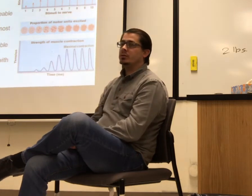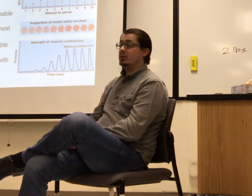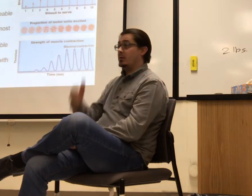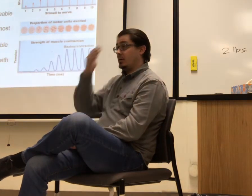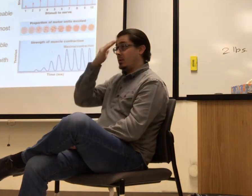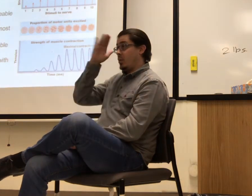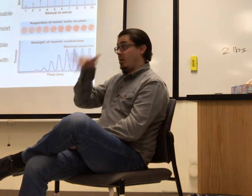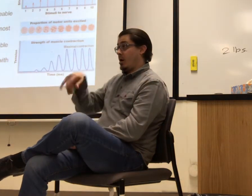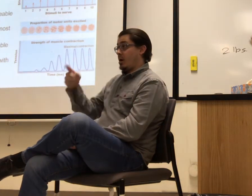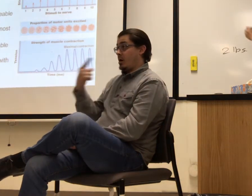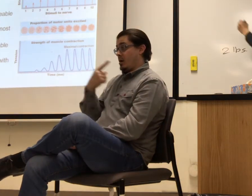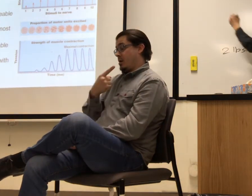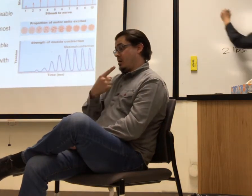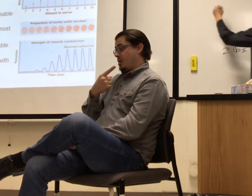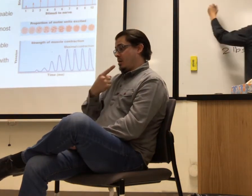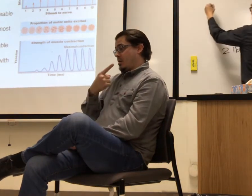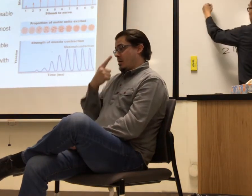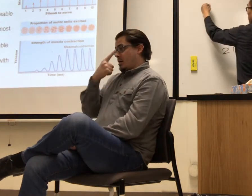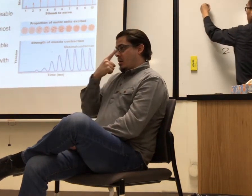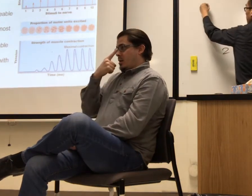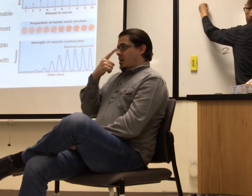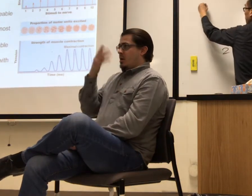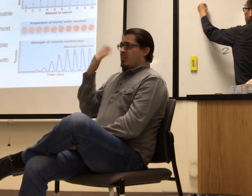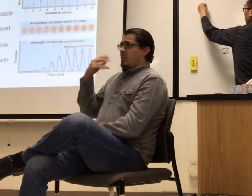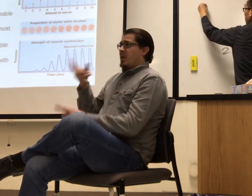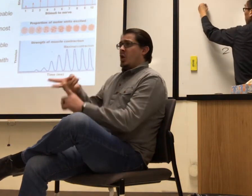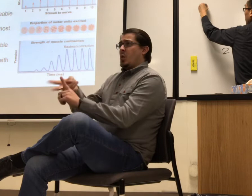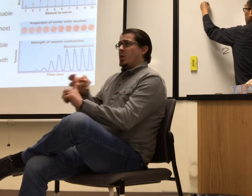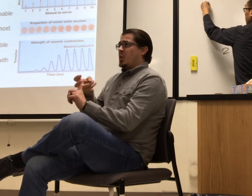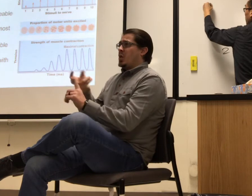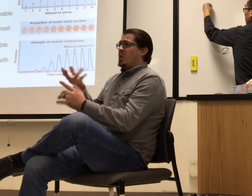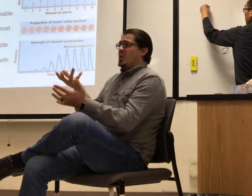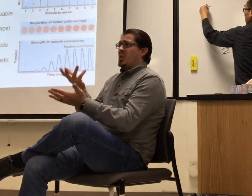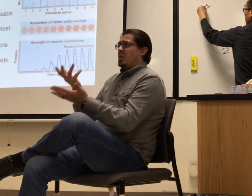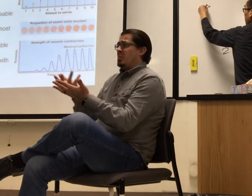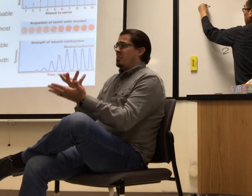Knowing that, maybe you just recruit